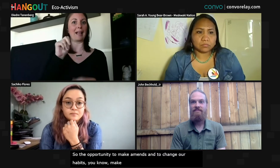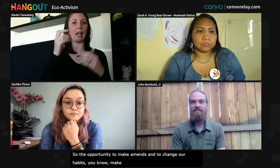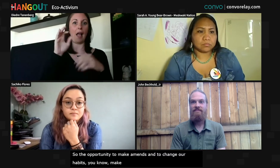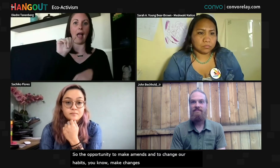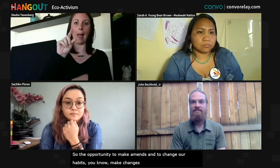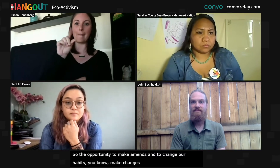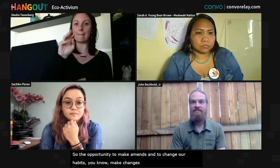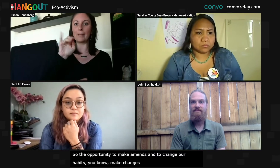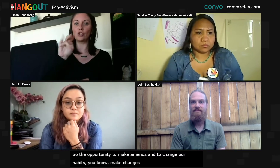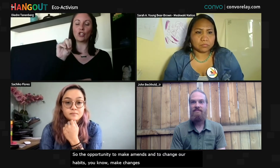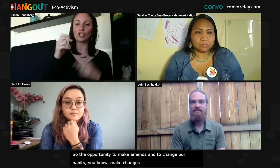Sarah,